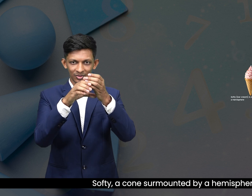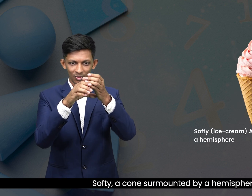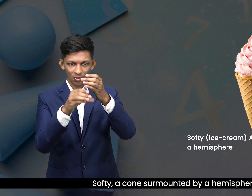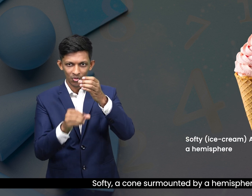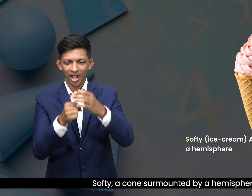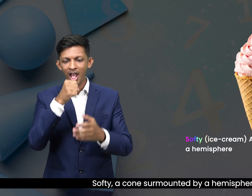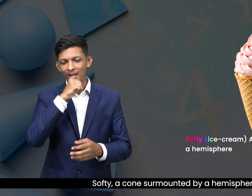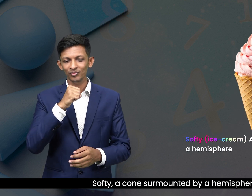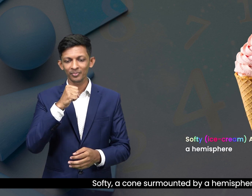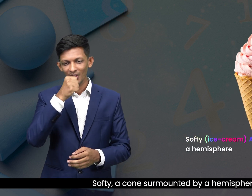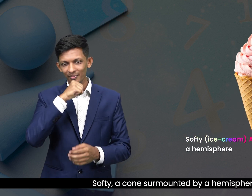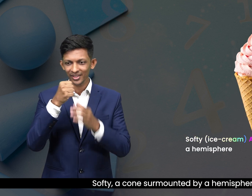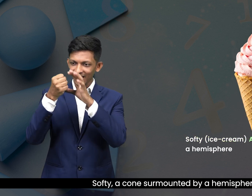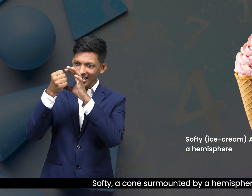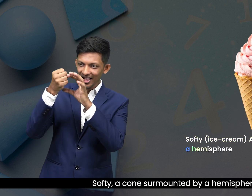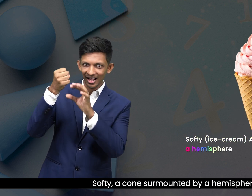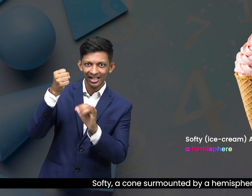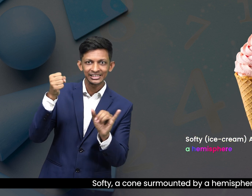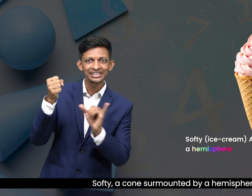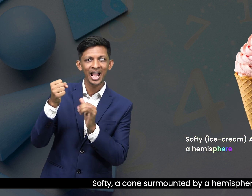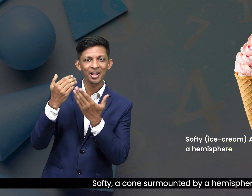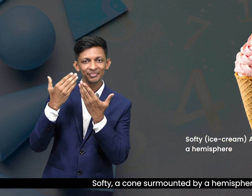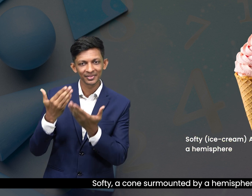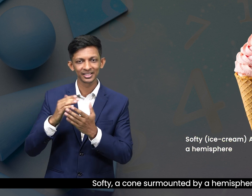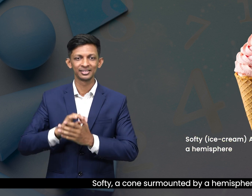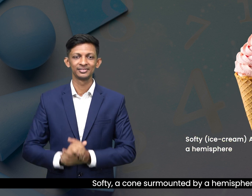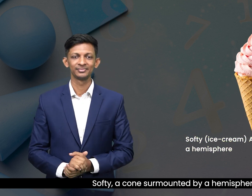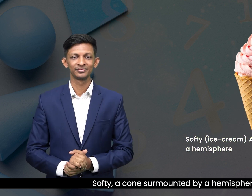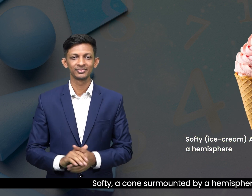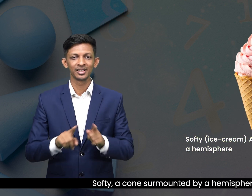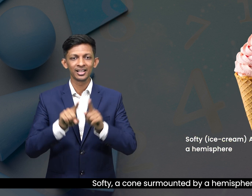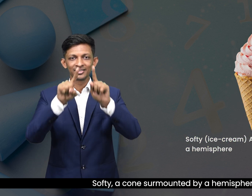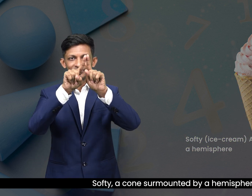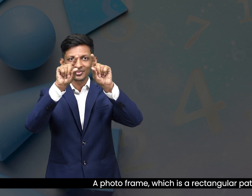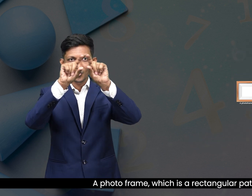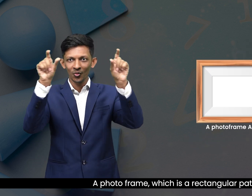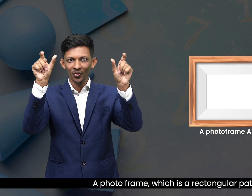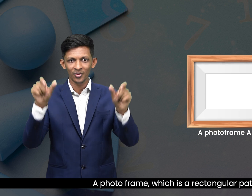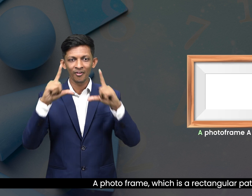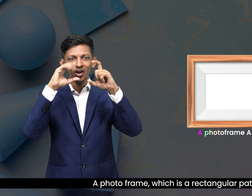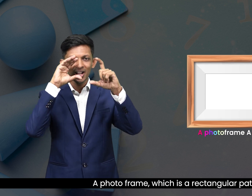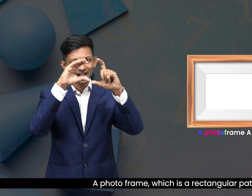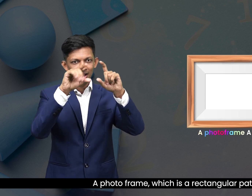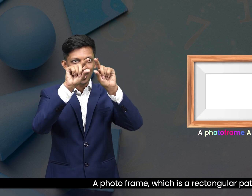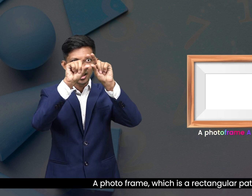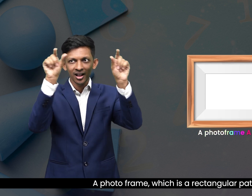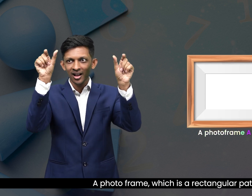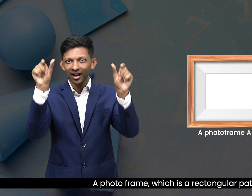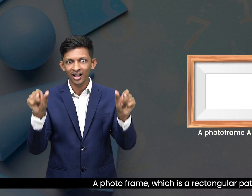softy, a cone surmounted by a hemisphere, a photo frame which is a